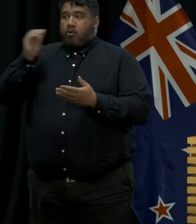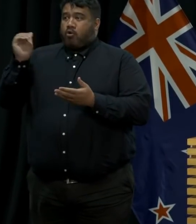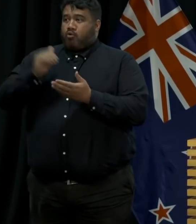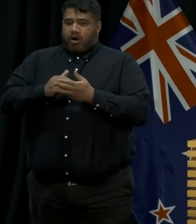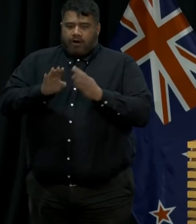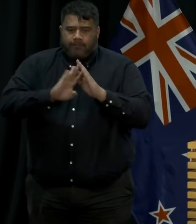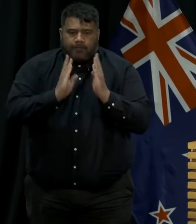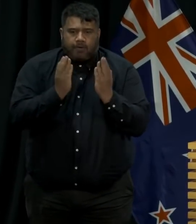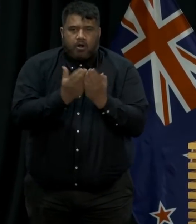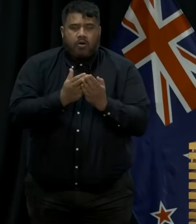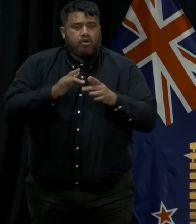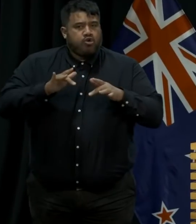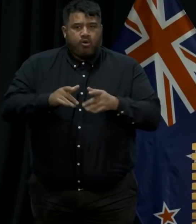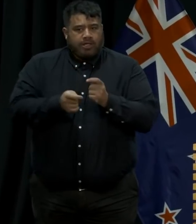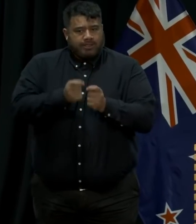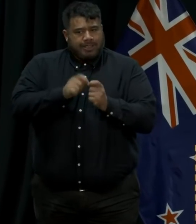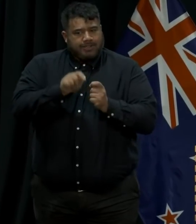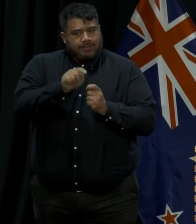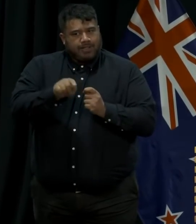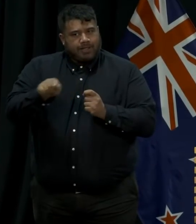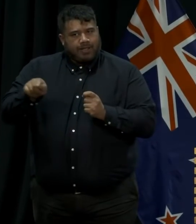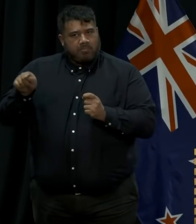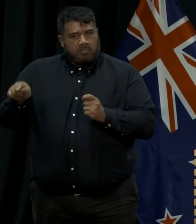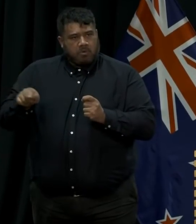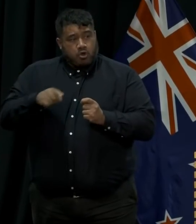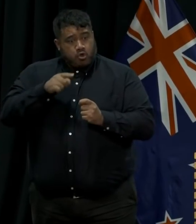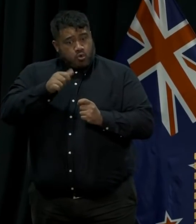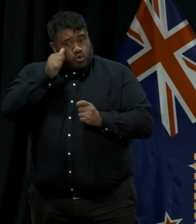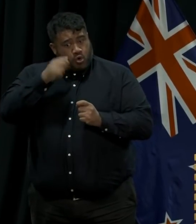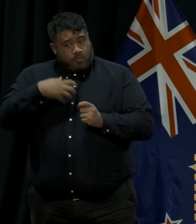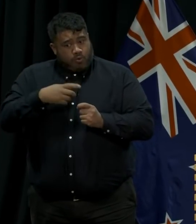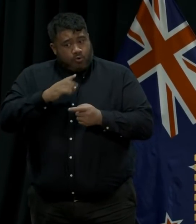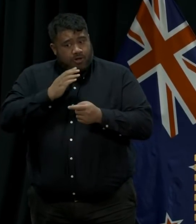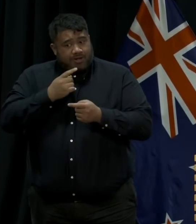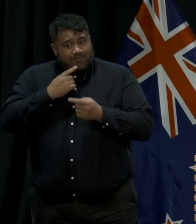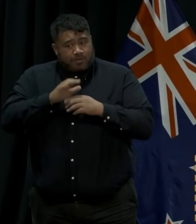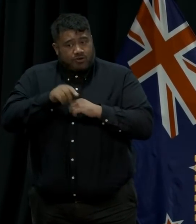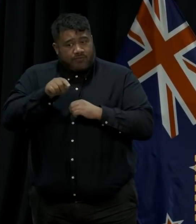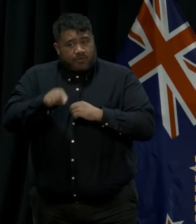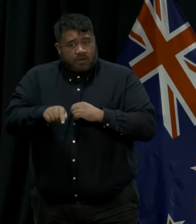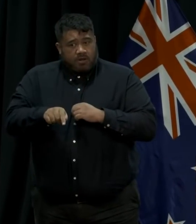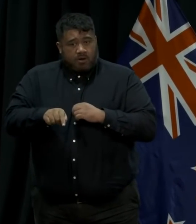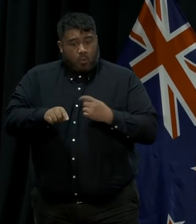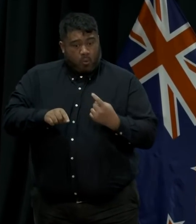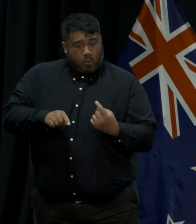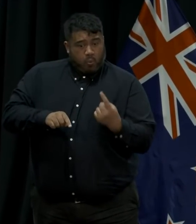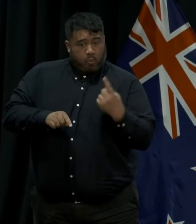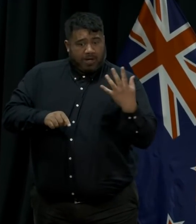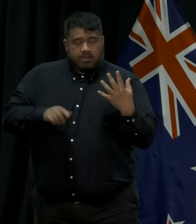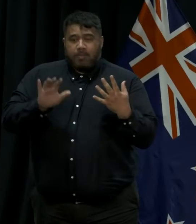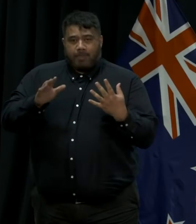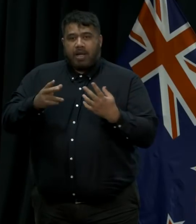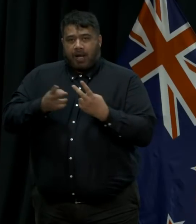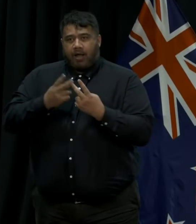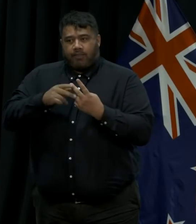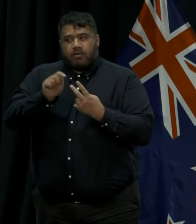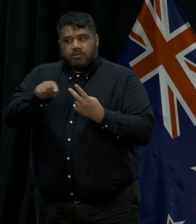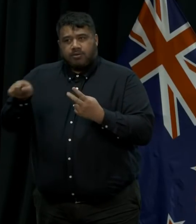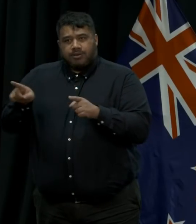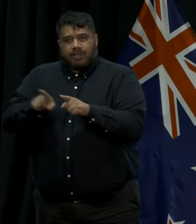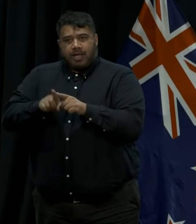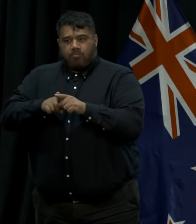last few days. Have you been given an update on that? Because it sounds like it's more widespread even from the people that we've been speaking to. No one should